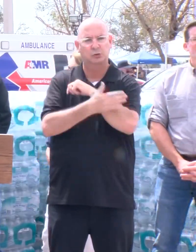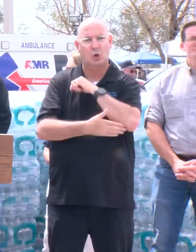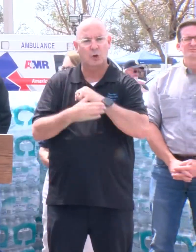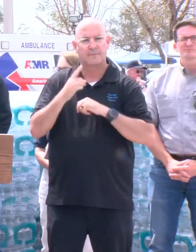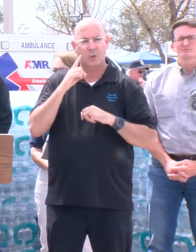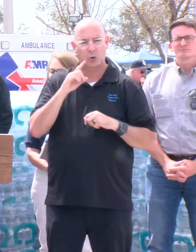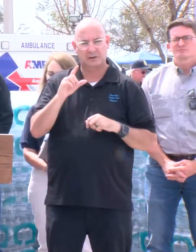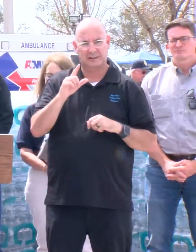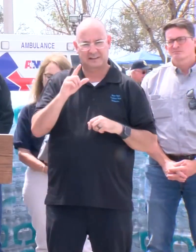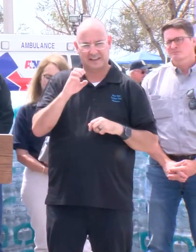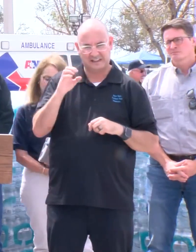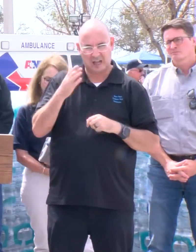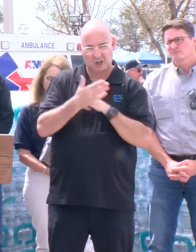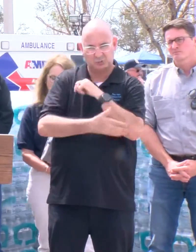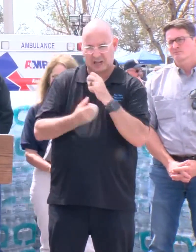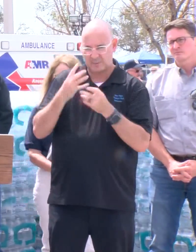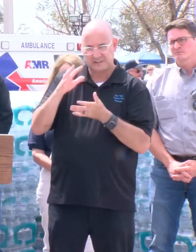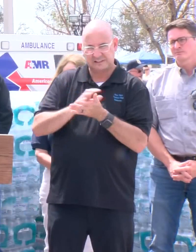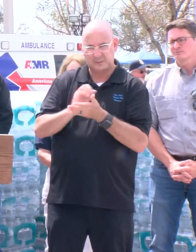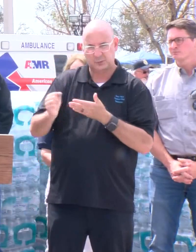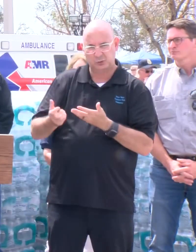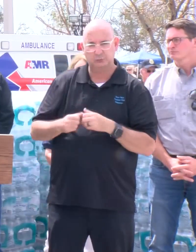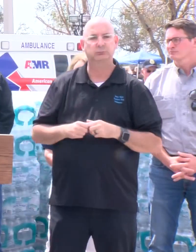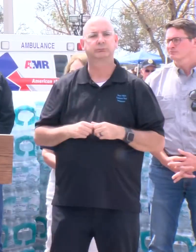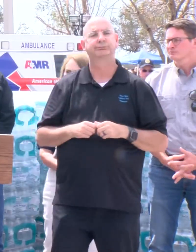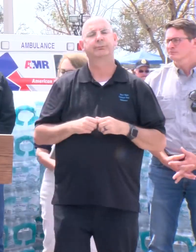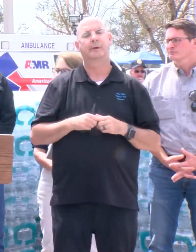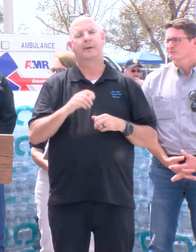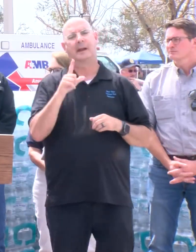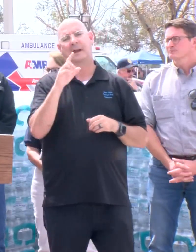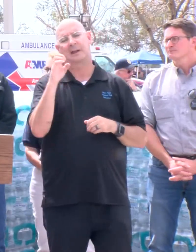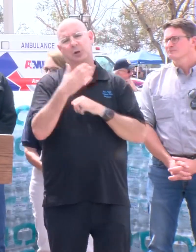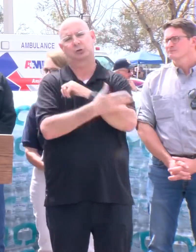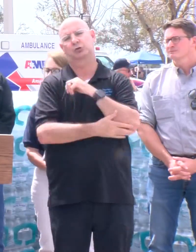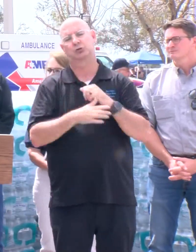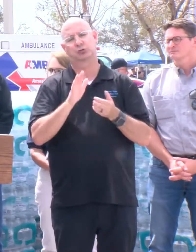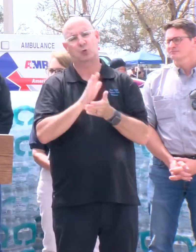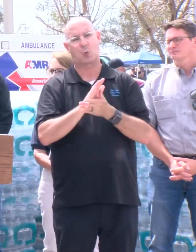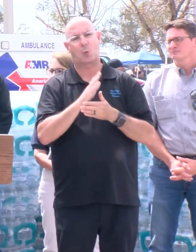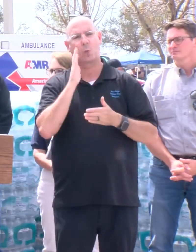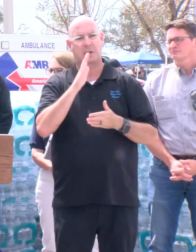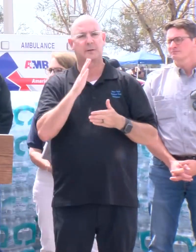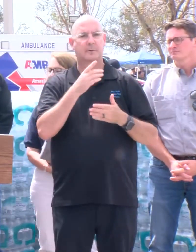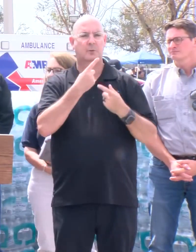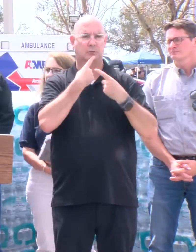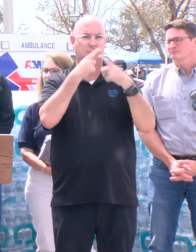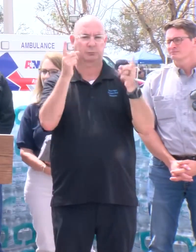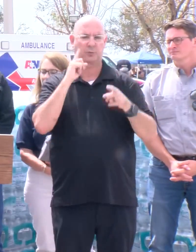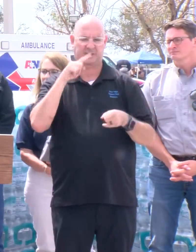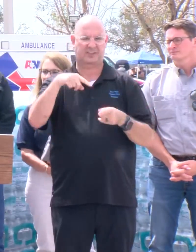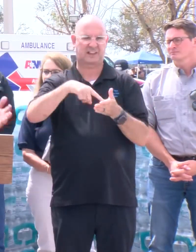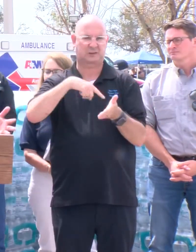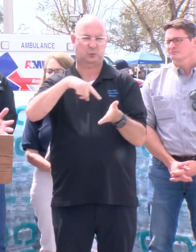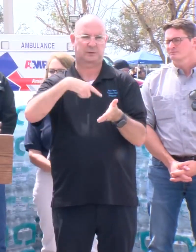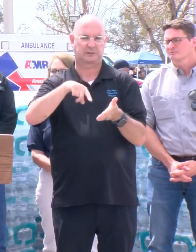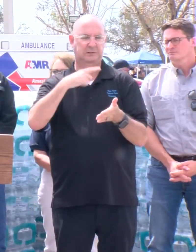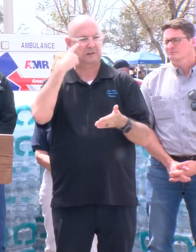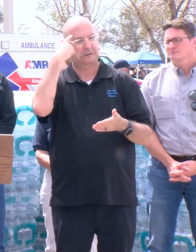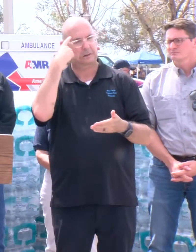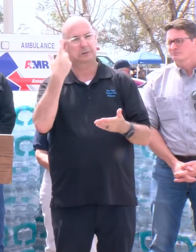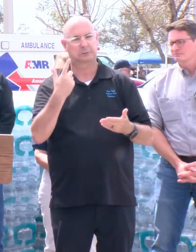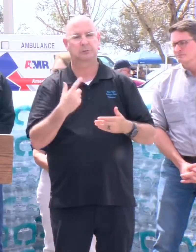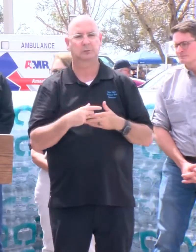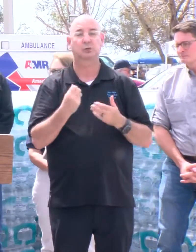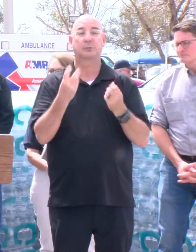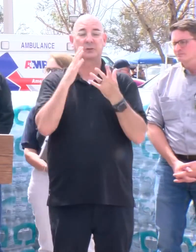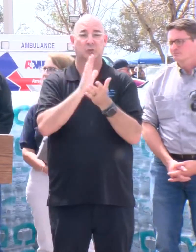Yeah, so they are going to have an announcement, I think, this week. They believe that there's a number of schools that can go